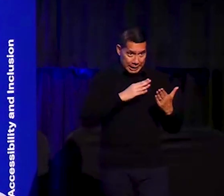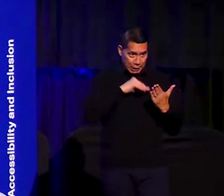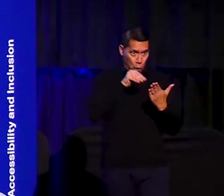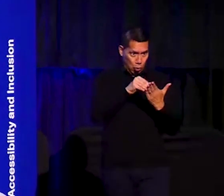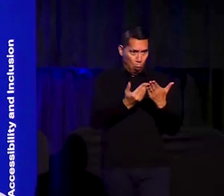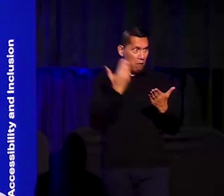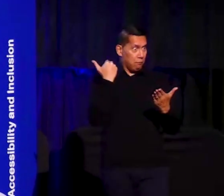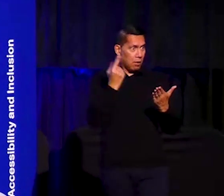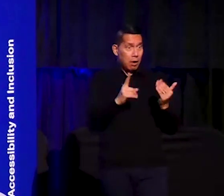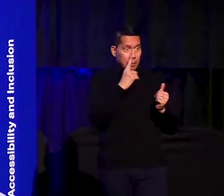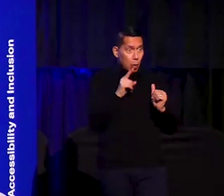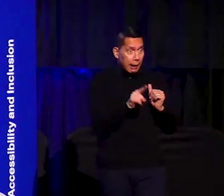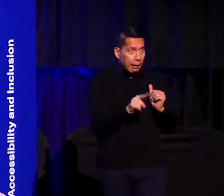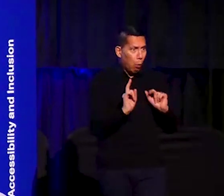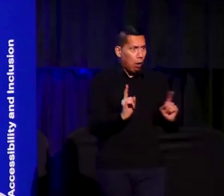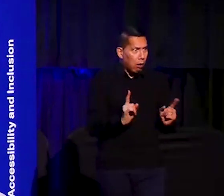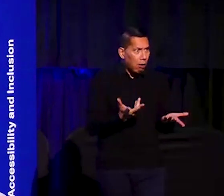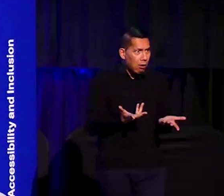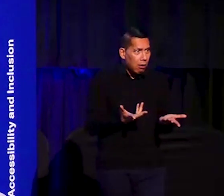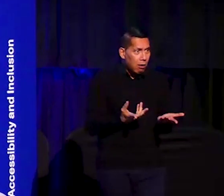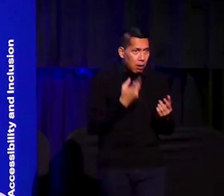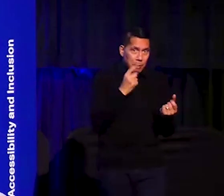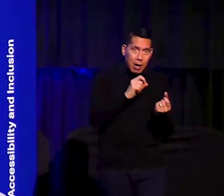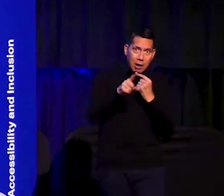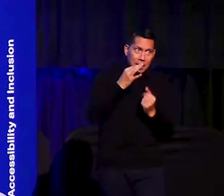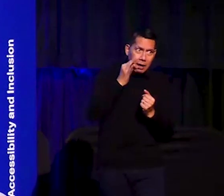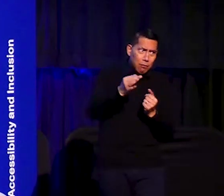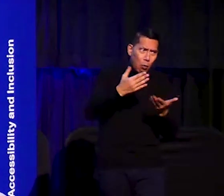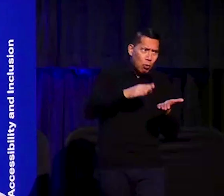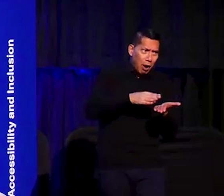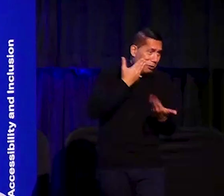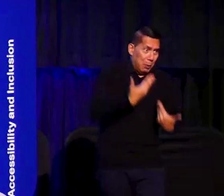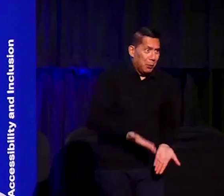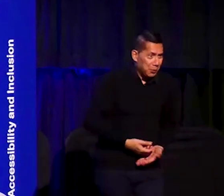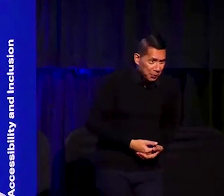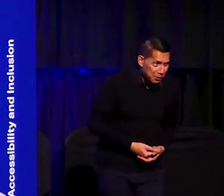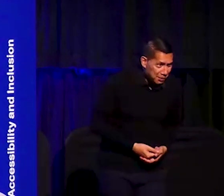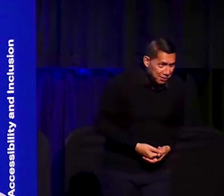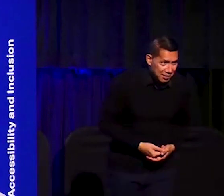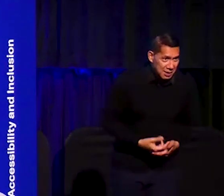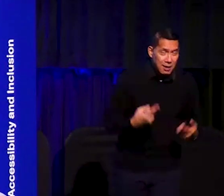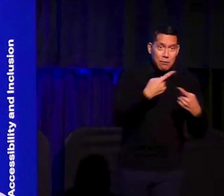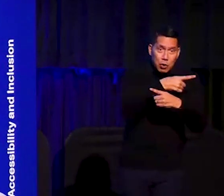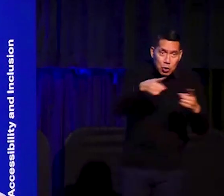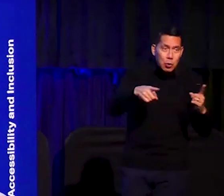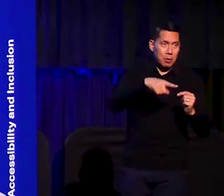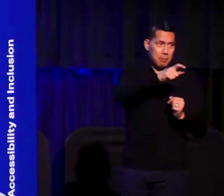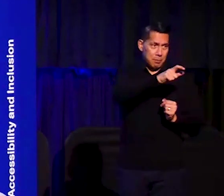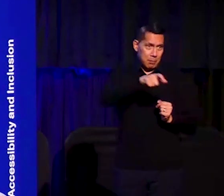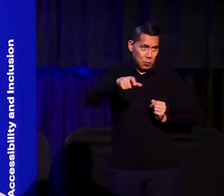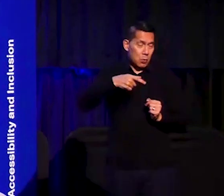Is anyone even clicking it? Is it so weird that people should just email and ask for a copy? I don't know. That's for you and your users to find